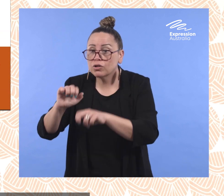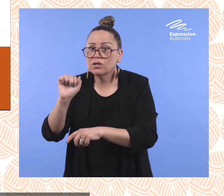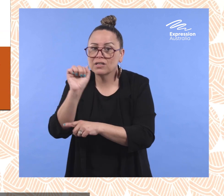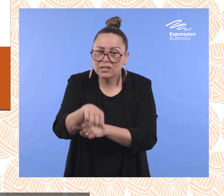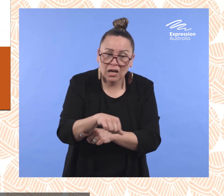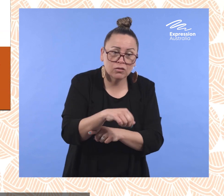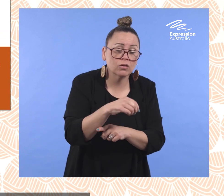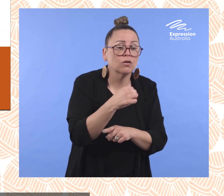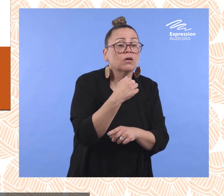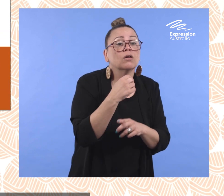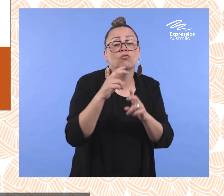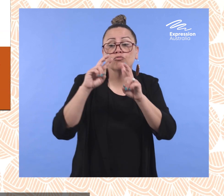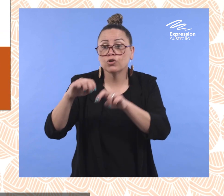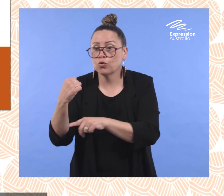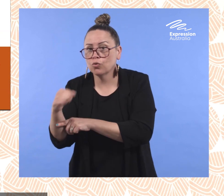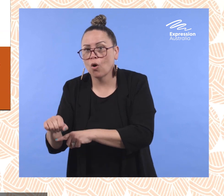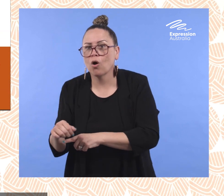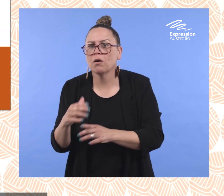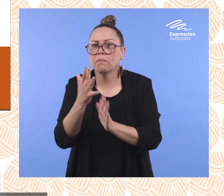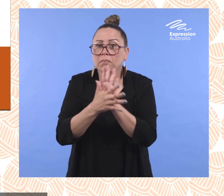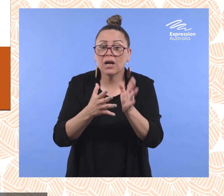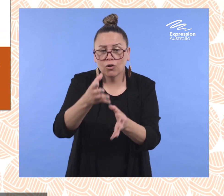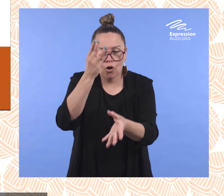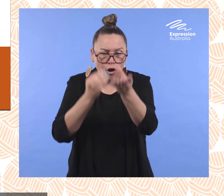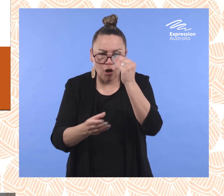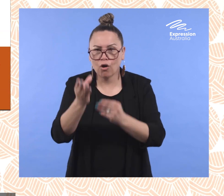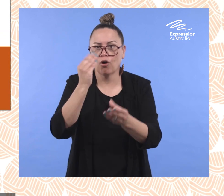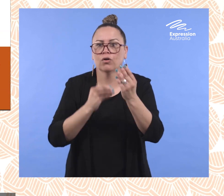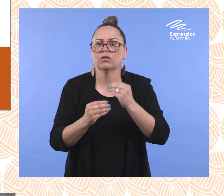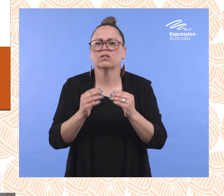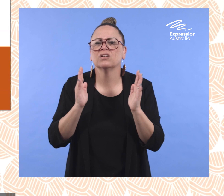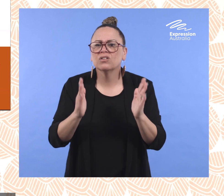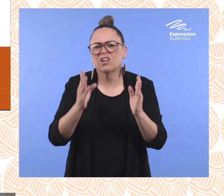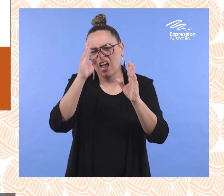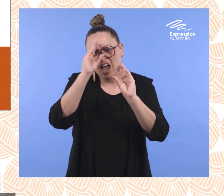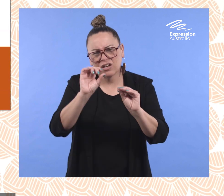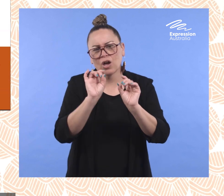their We heart. just ask you educate yourself. That's all about it. Yes.